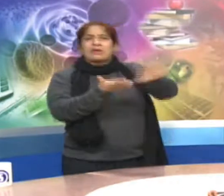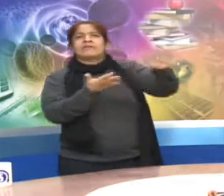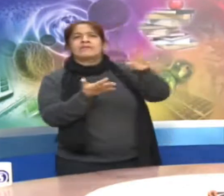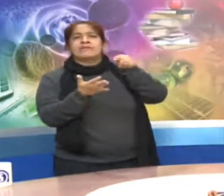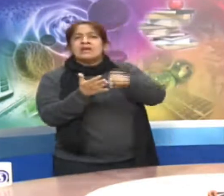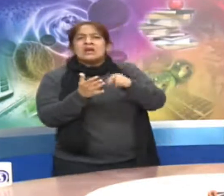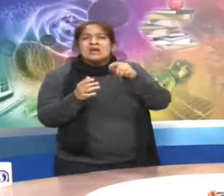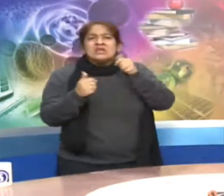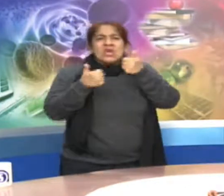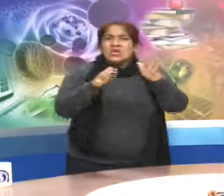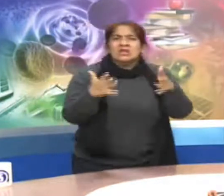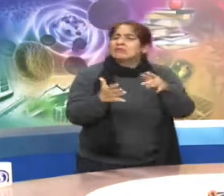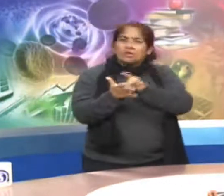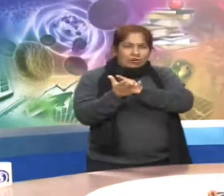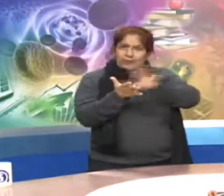in the service, it has to be removed.